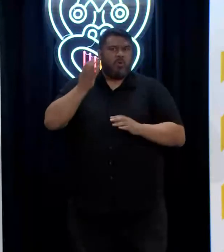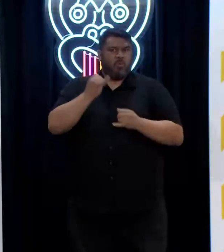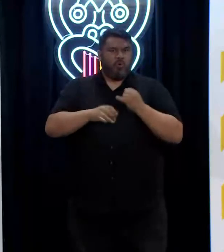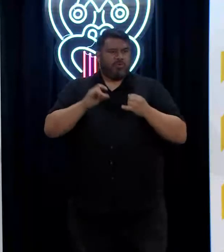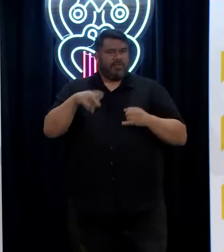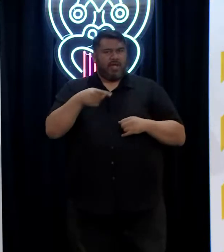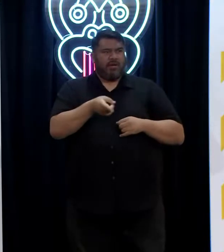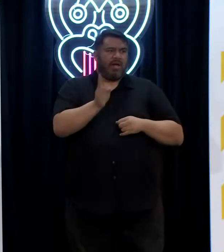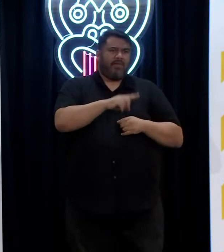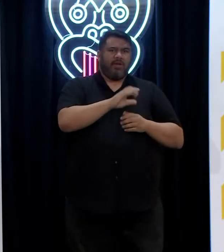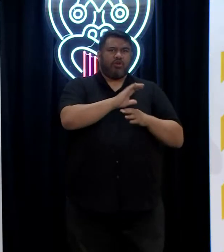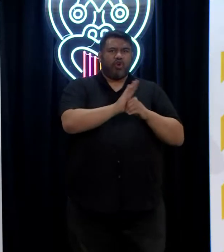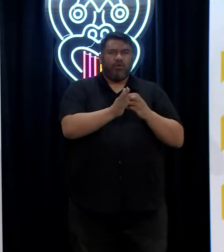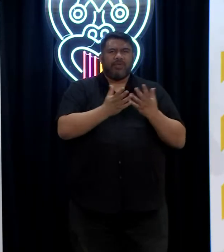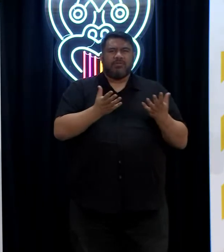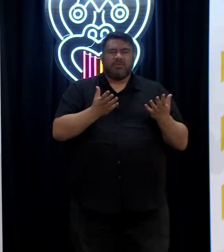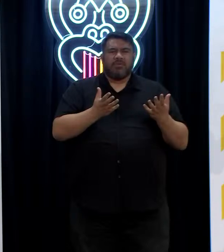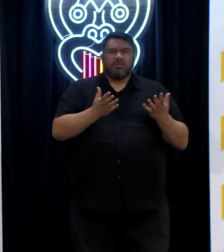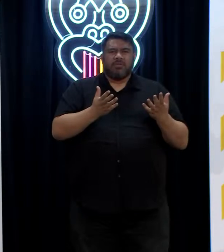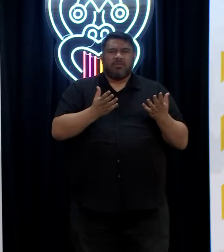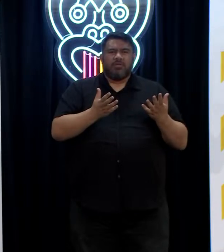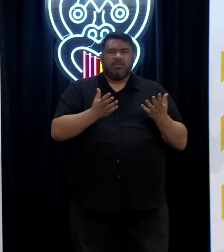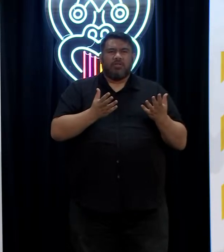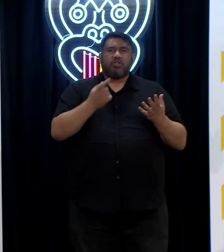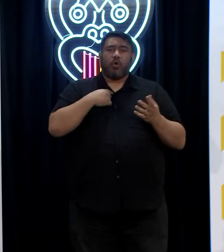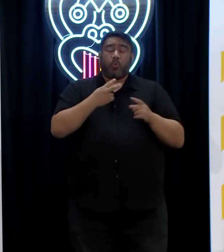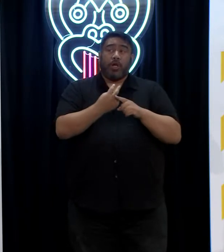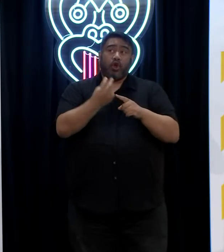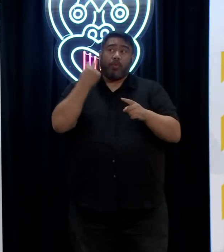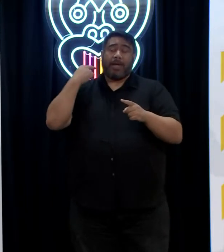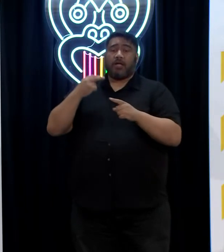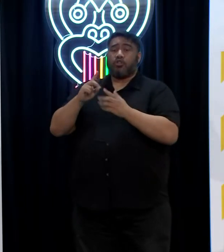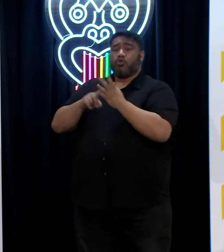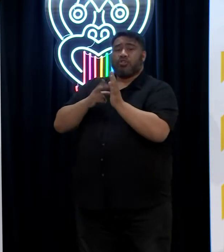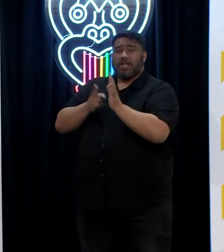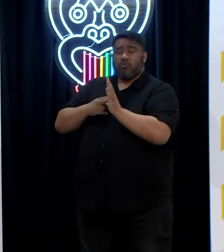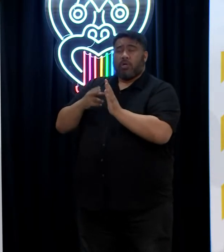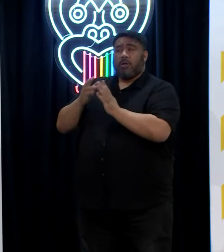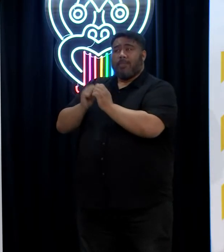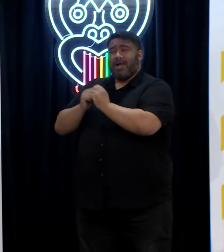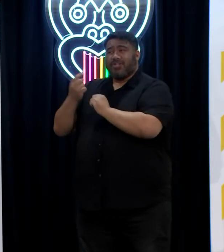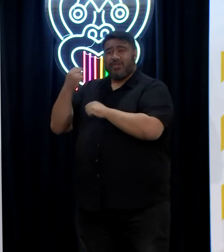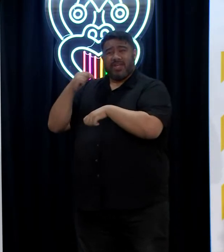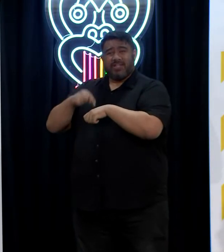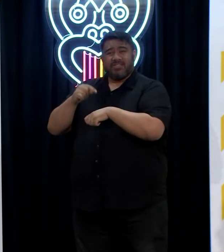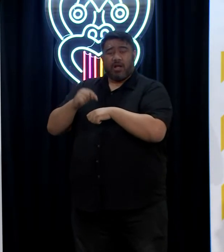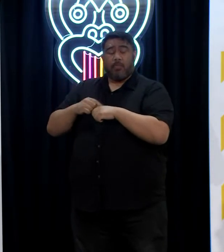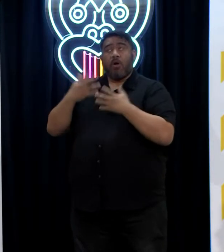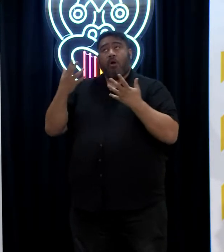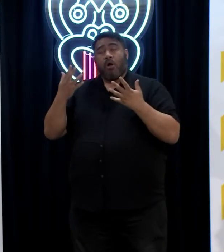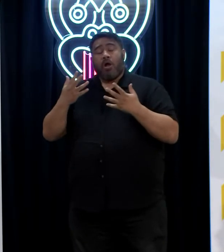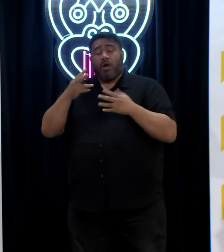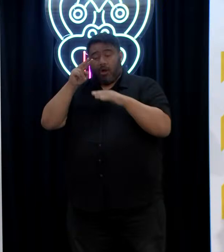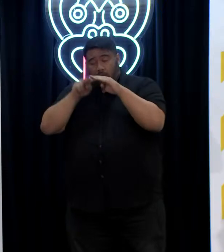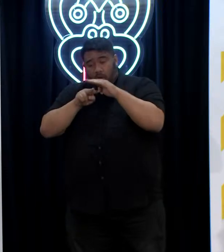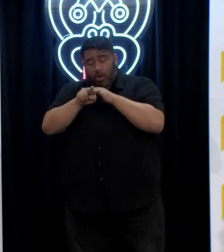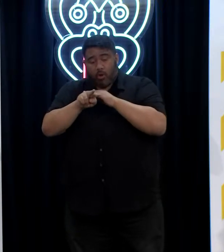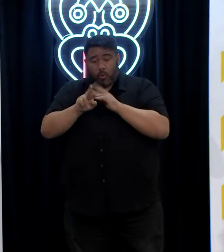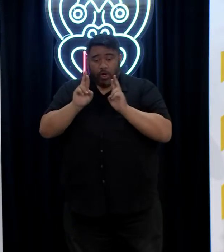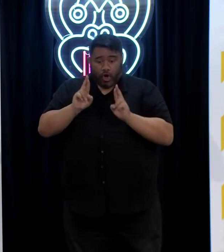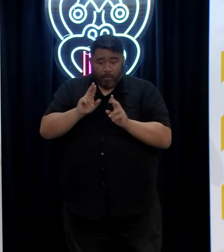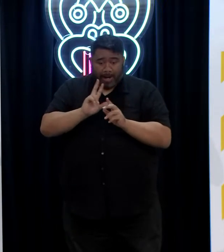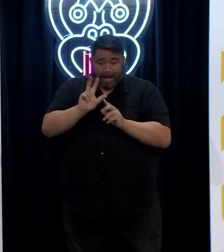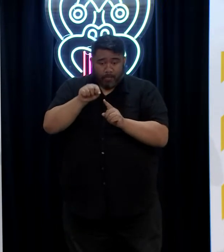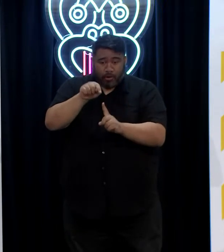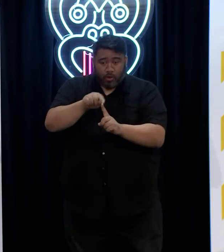to looking at the situation in April through the lens of as it is now. So my view is that we made the decision on the